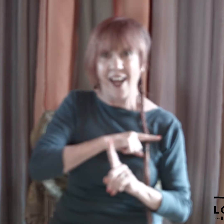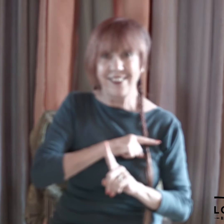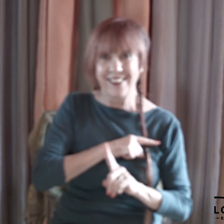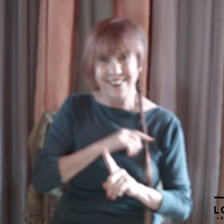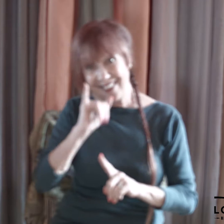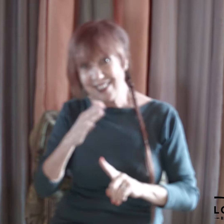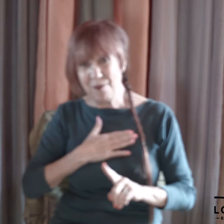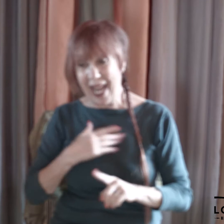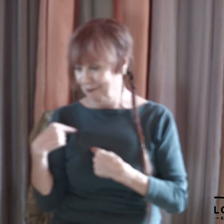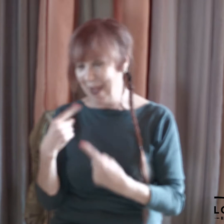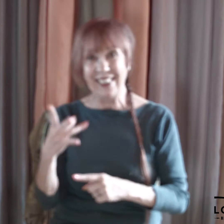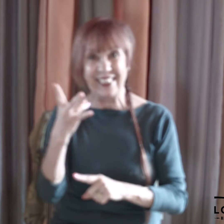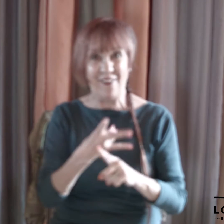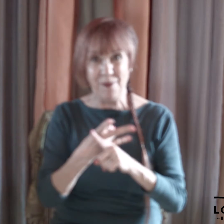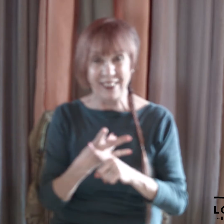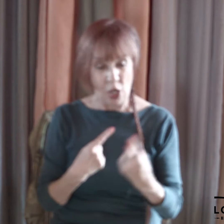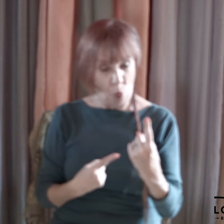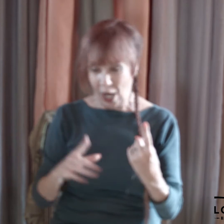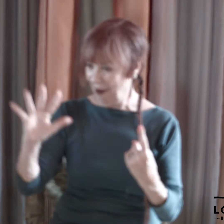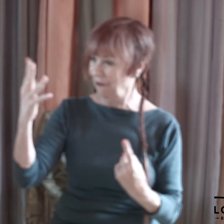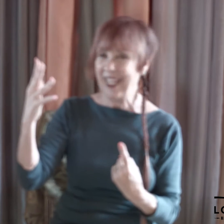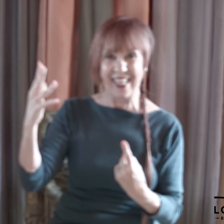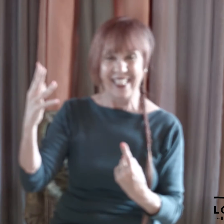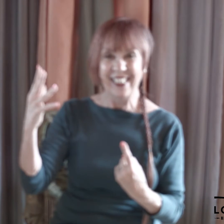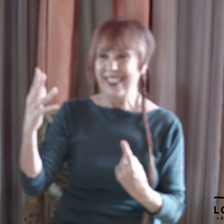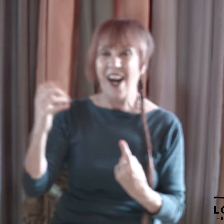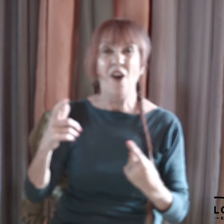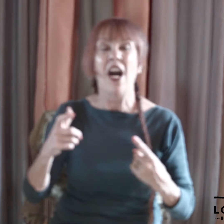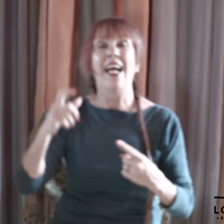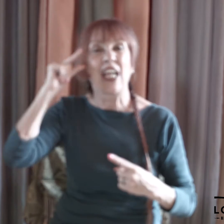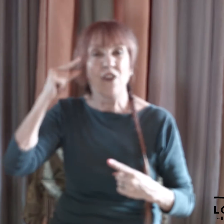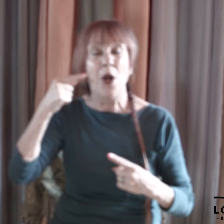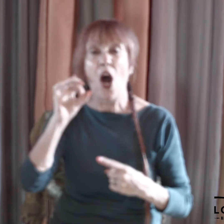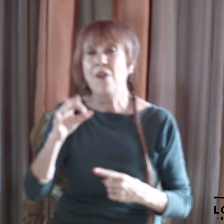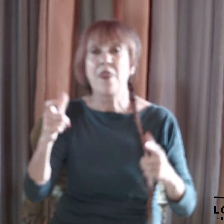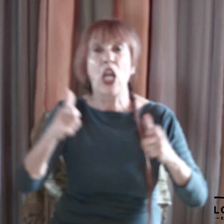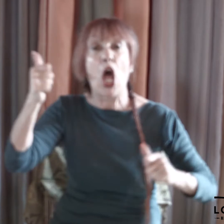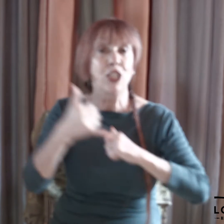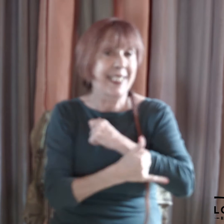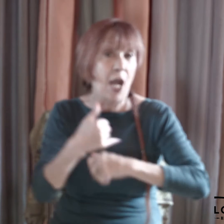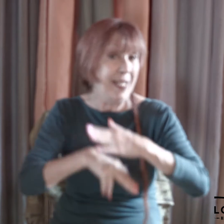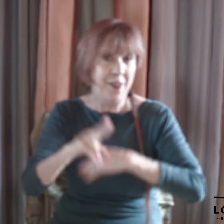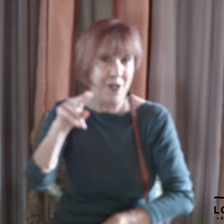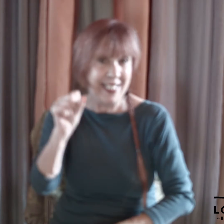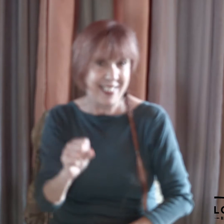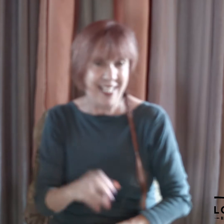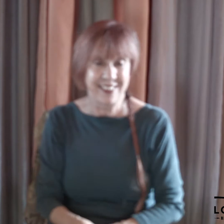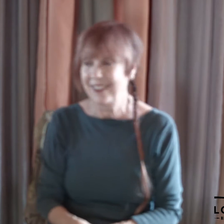last 7 months, is being 1/5 of the government of the largest county in the United States. Goodness me. I was going to